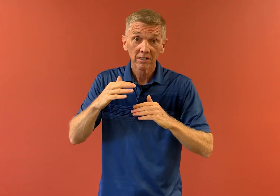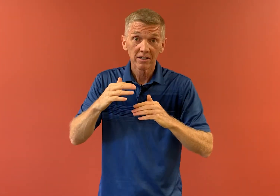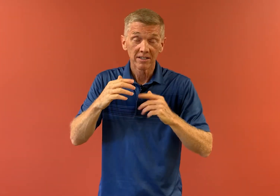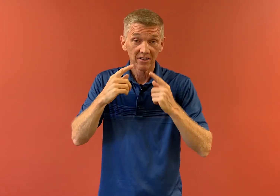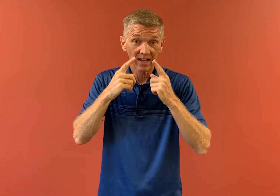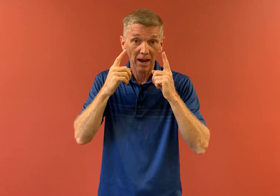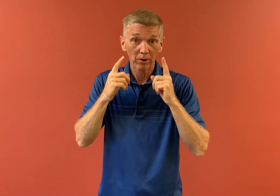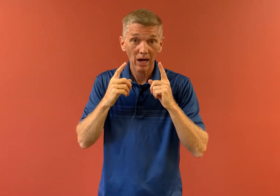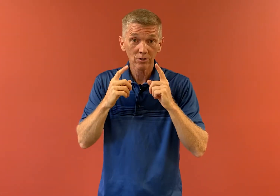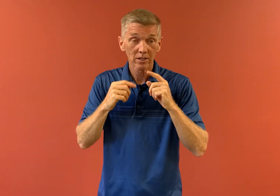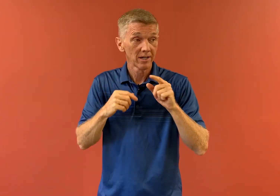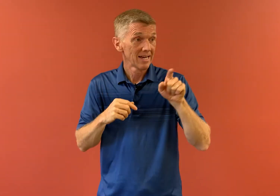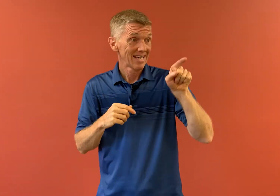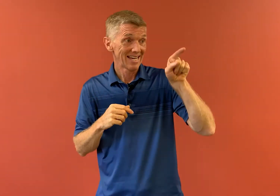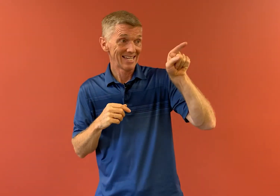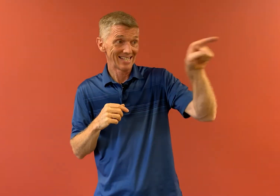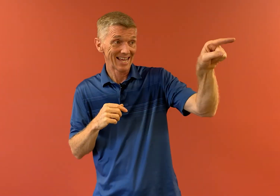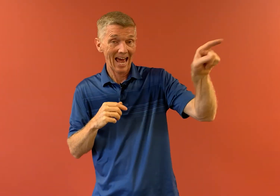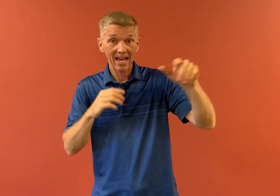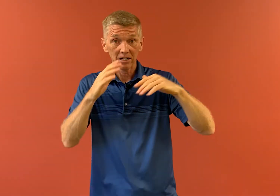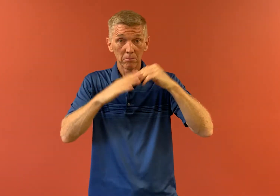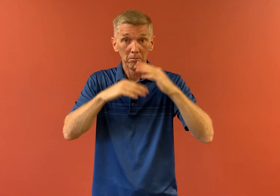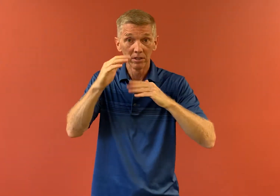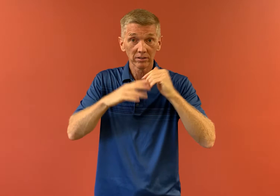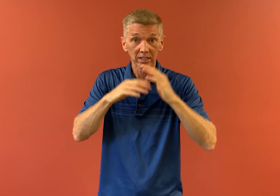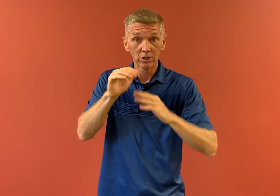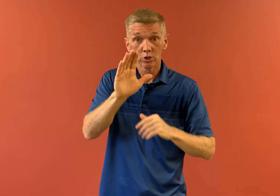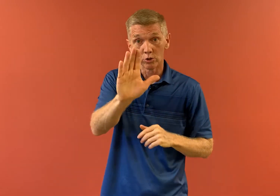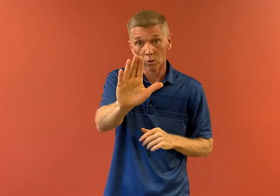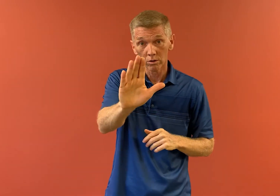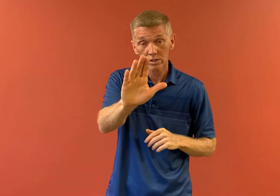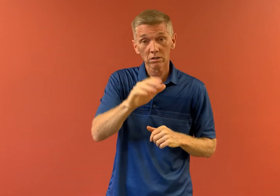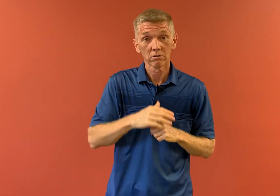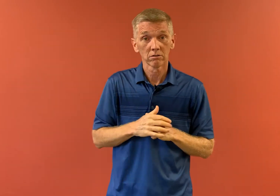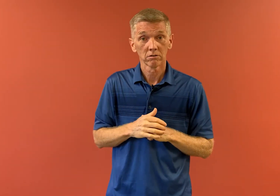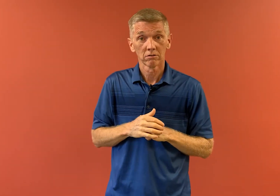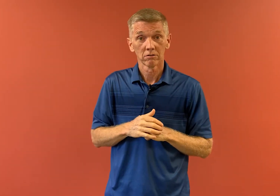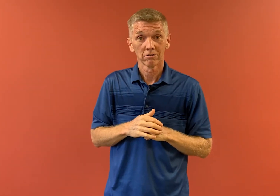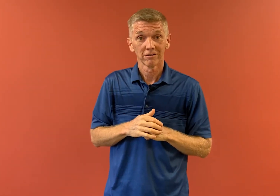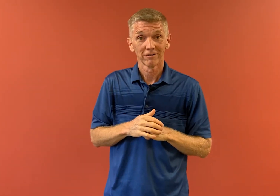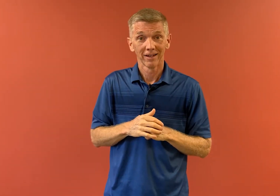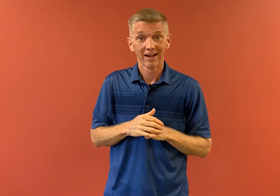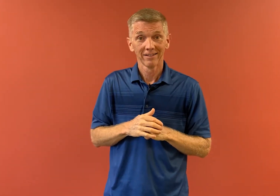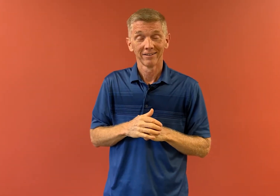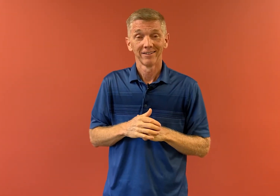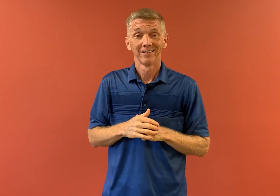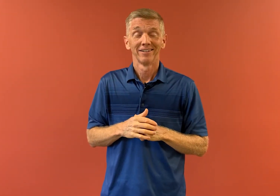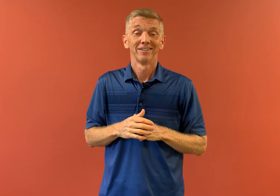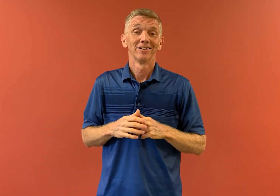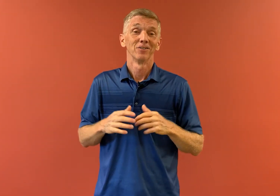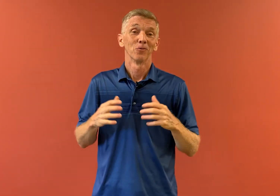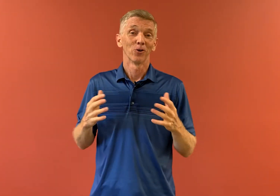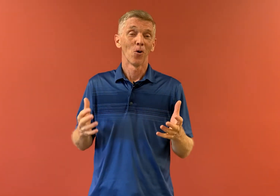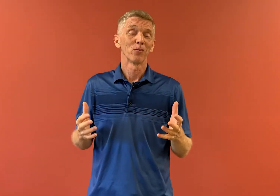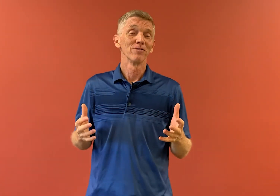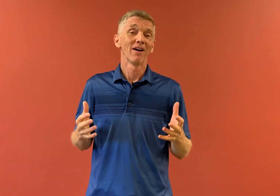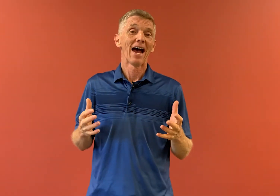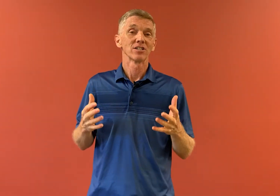see the eyebrows? Is that building yours? Okay. We're going pretty fast. Let's